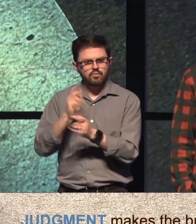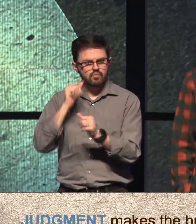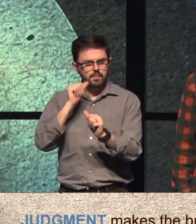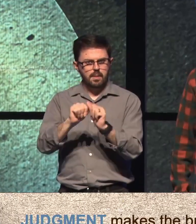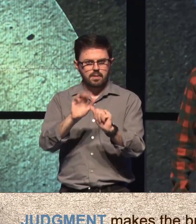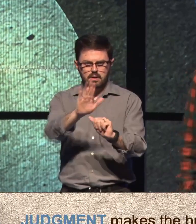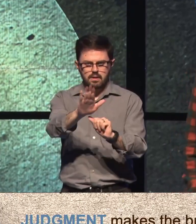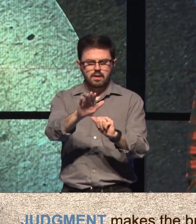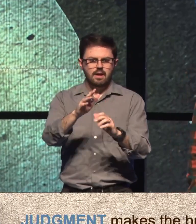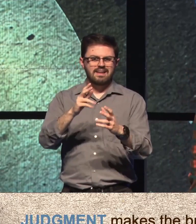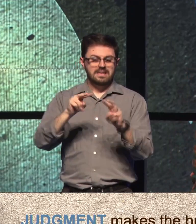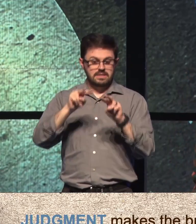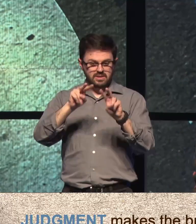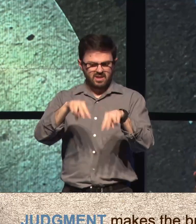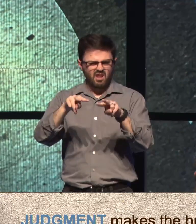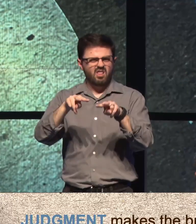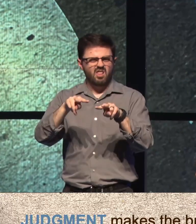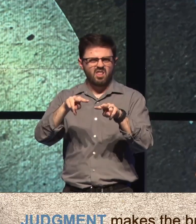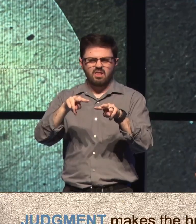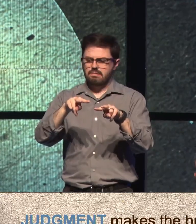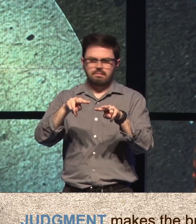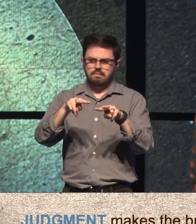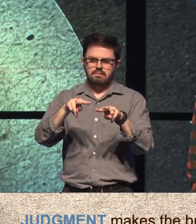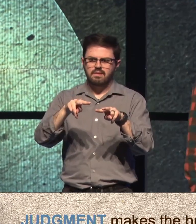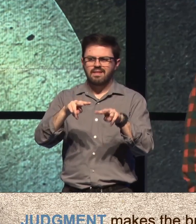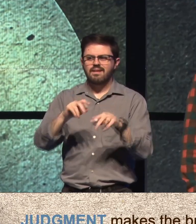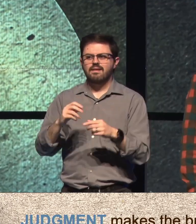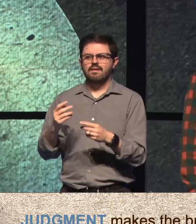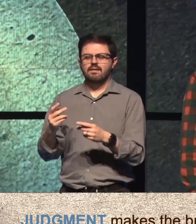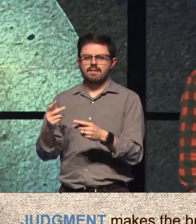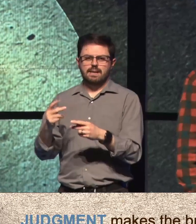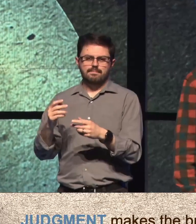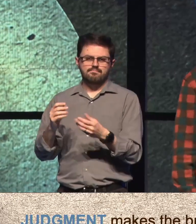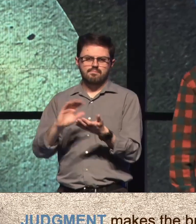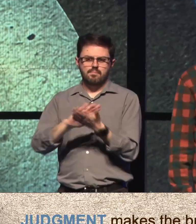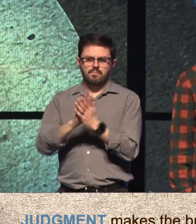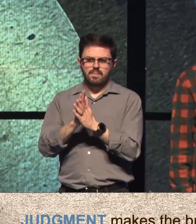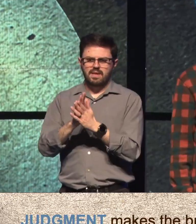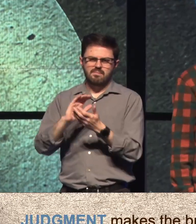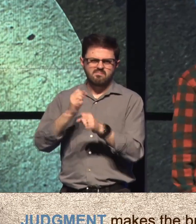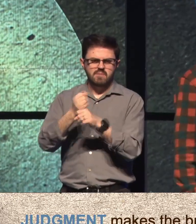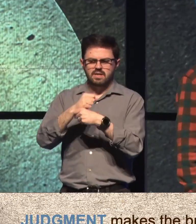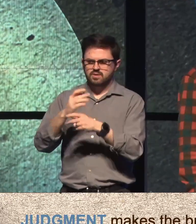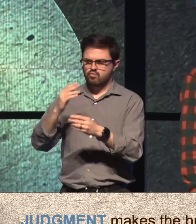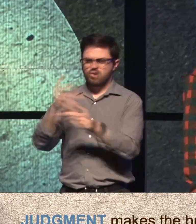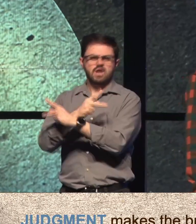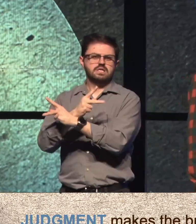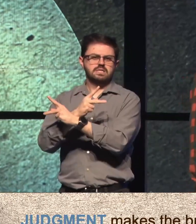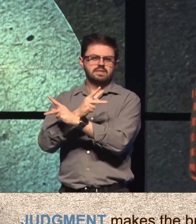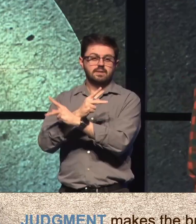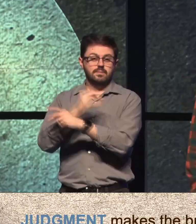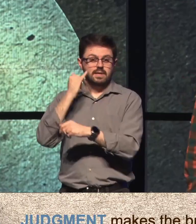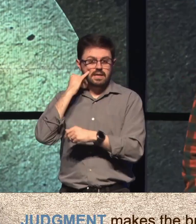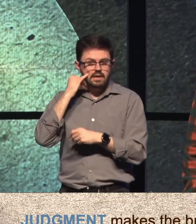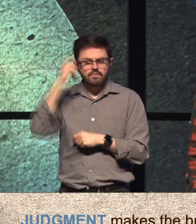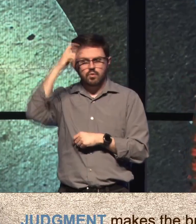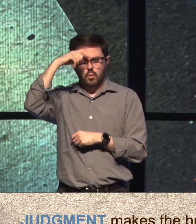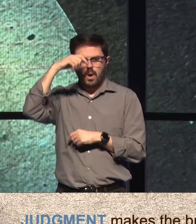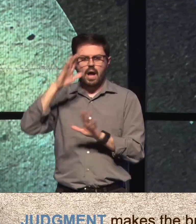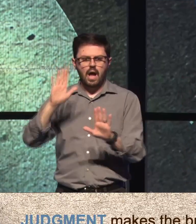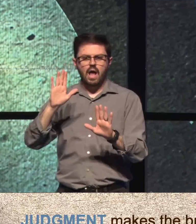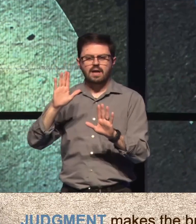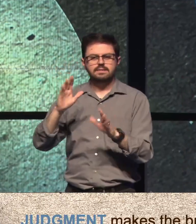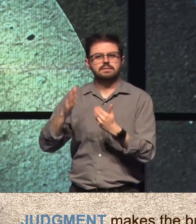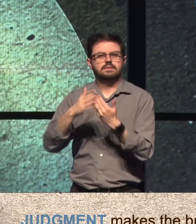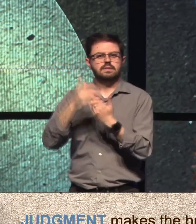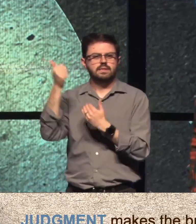burden heavier, but wisdom will lighten the load. Do not enter a